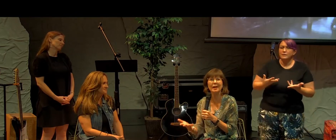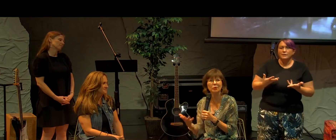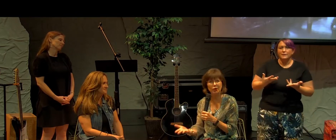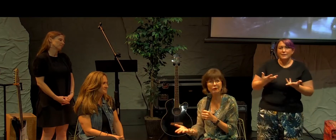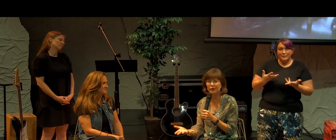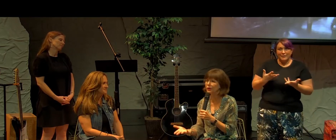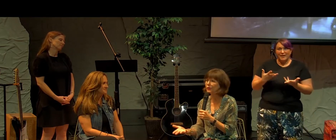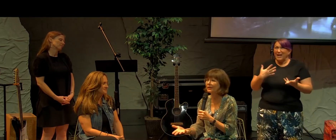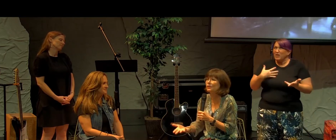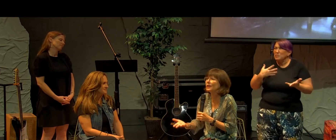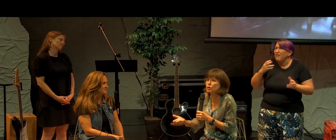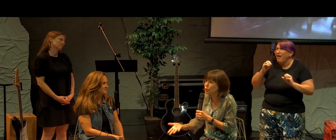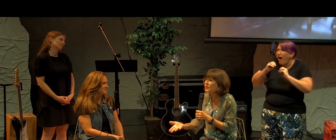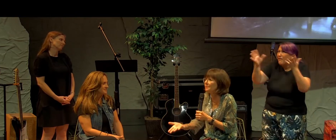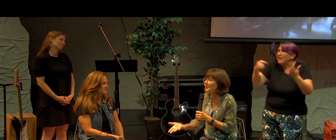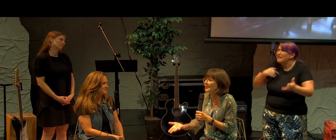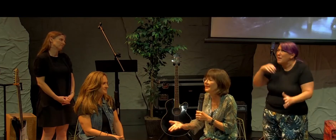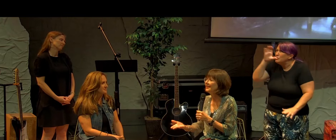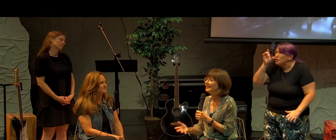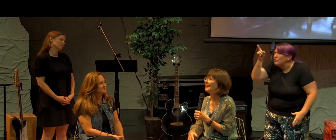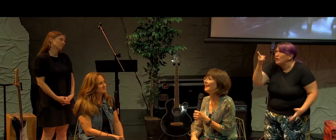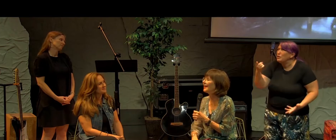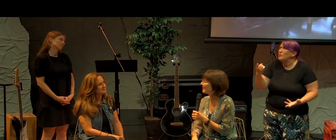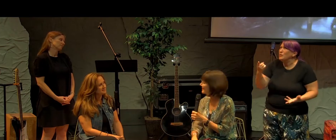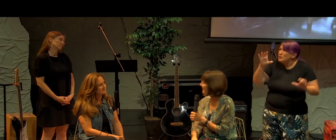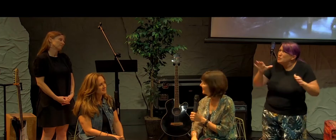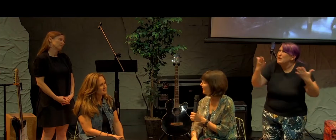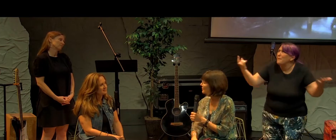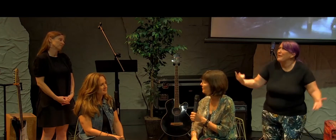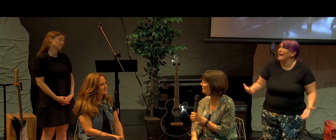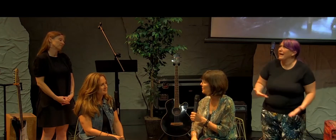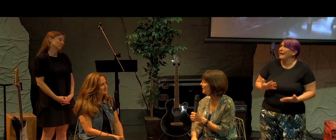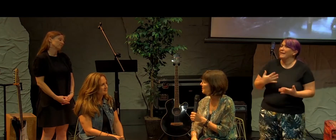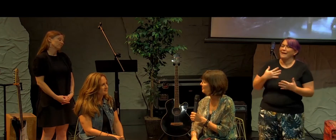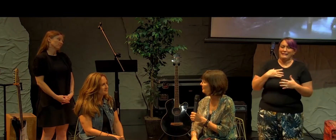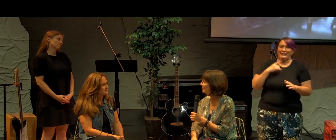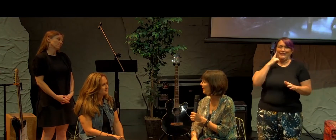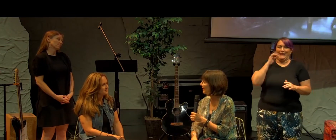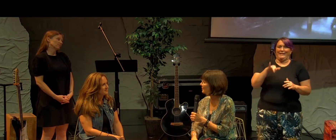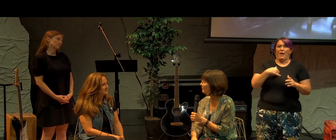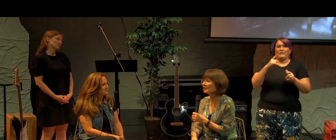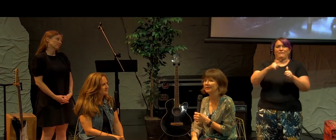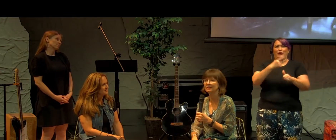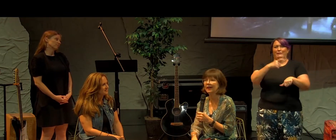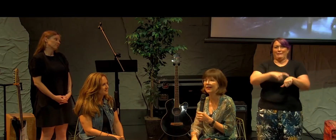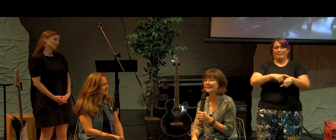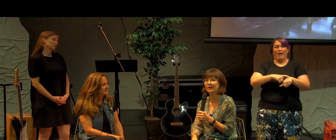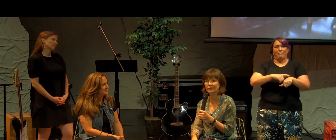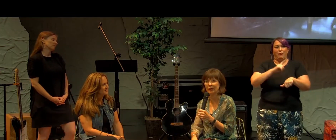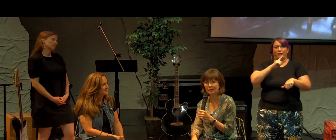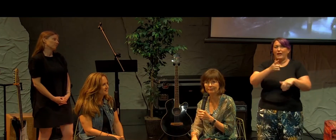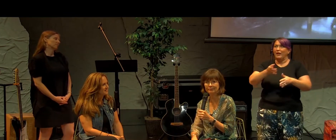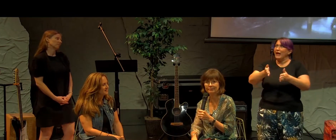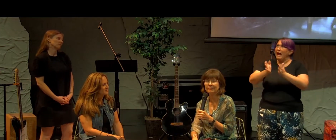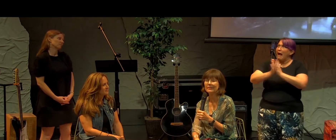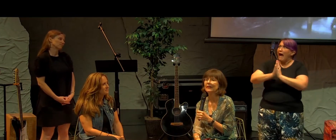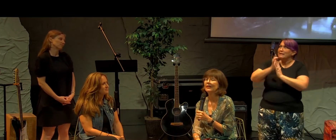tell I'm looking for you? Can you not do something? And honestly, I think that was the first time I actually really asked God for